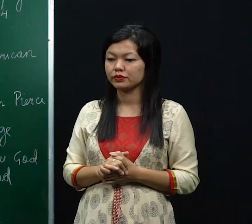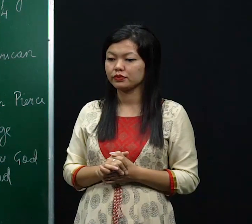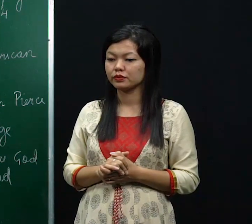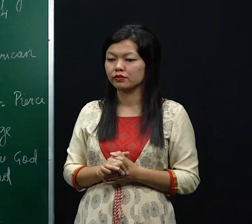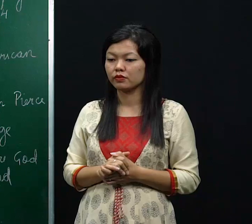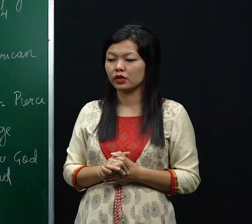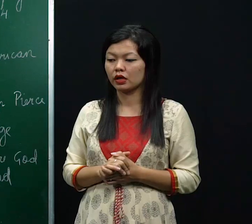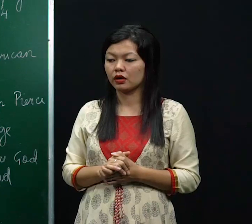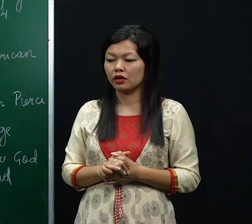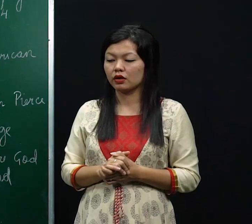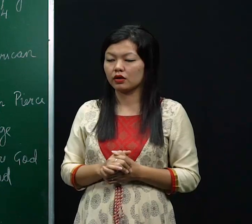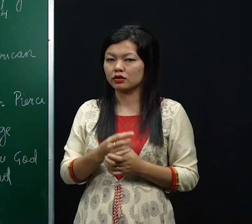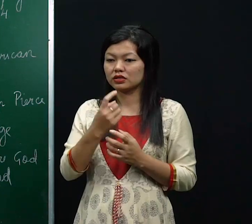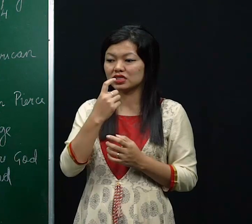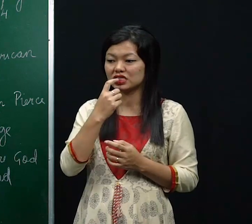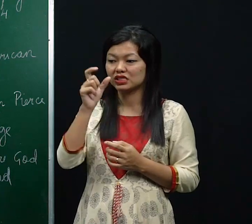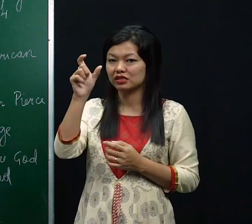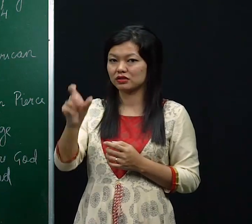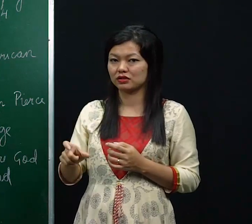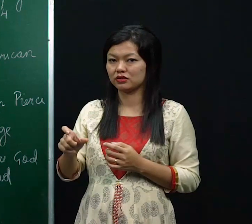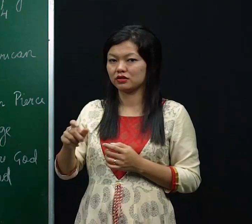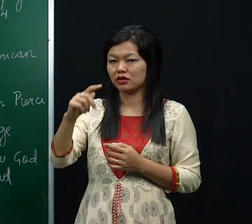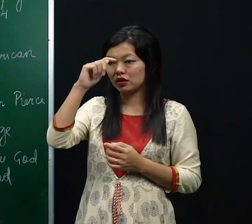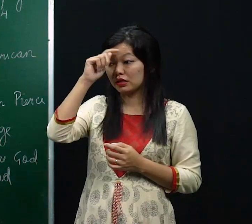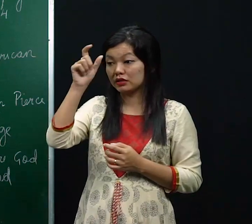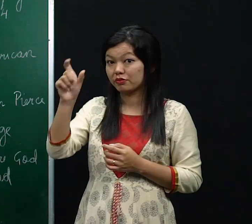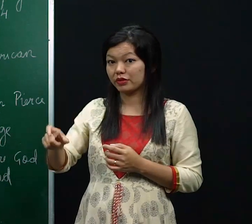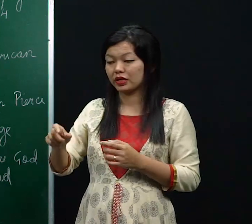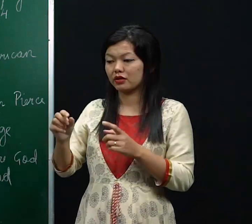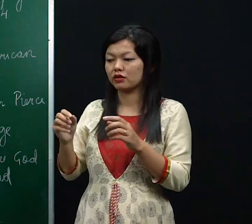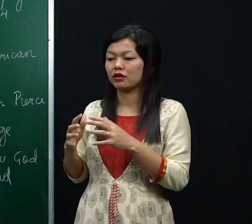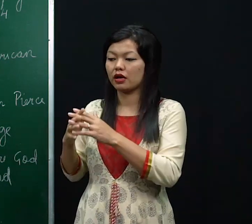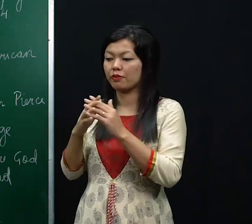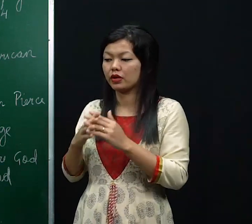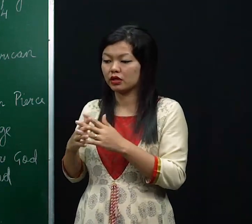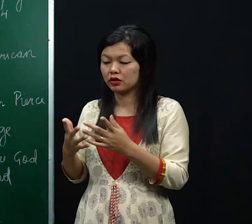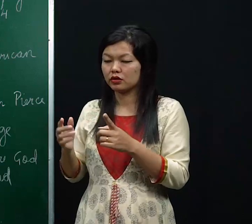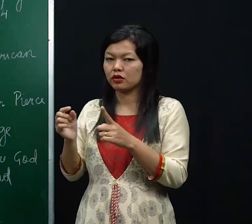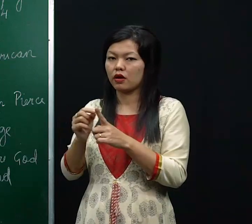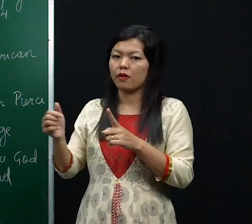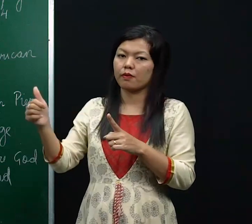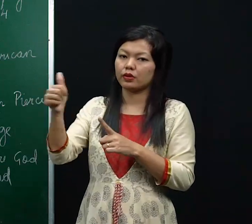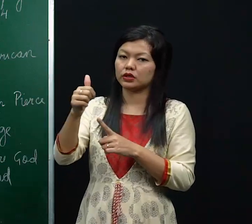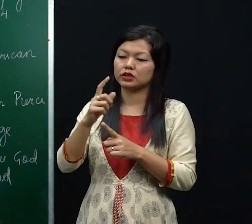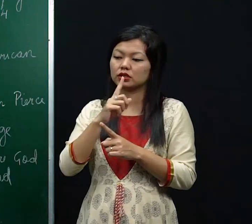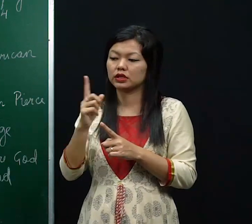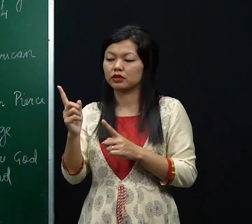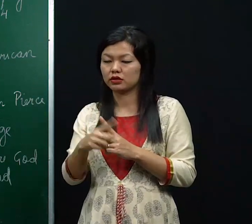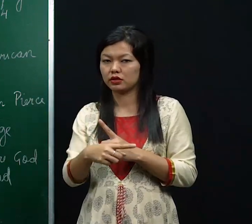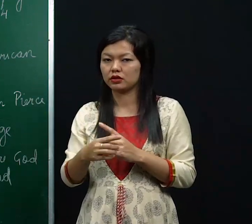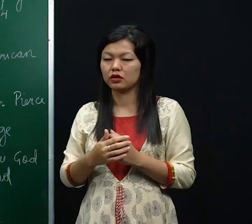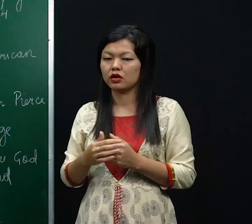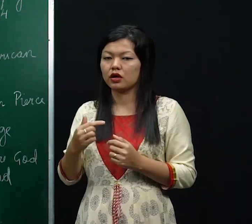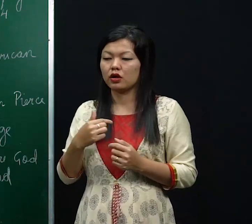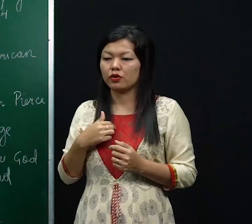that the way the whites write the letter to them. He said, we will reserve a place for you and we will protect them. We see that